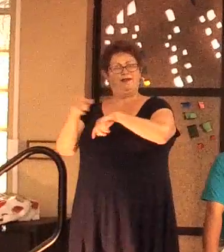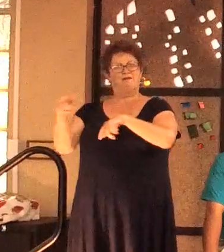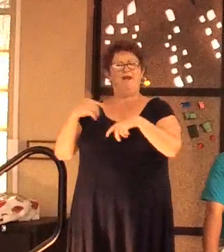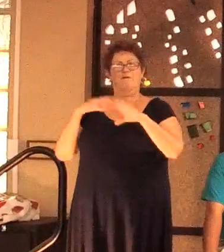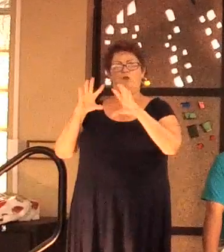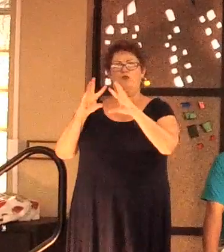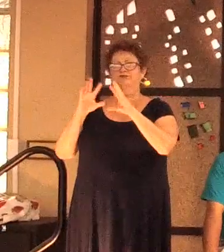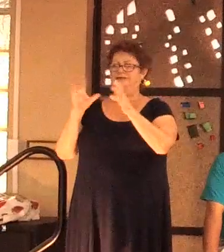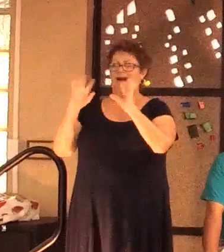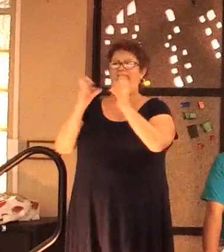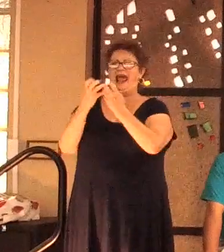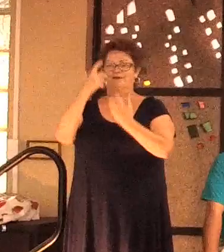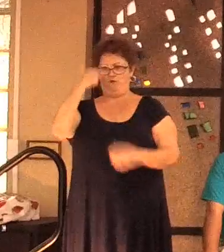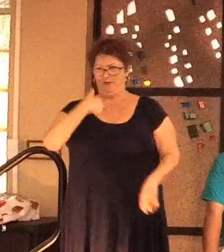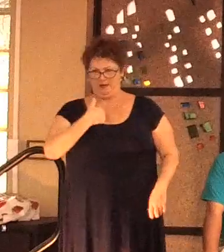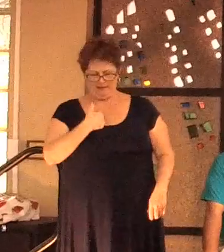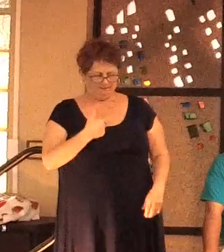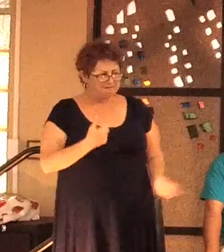but